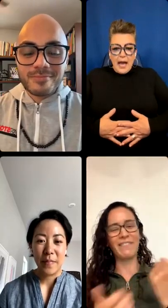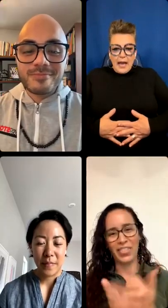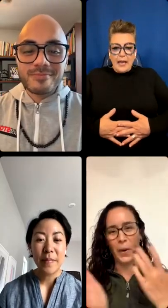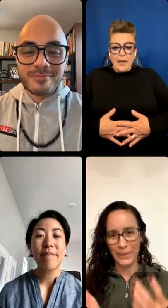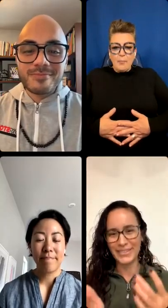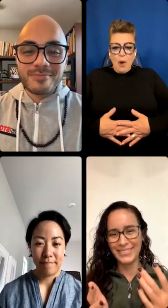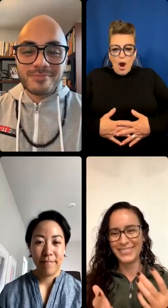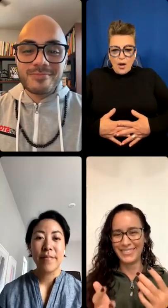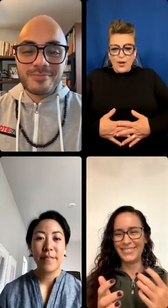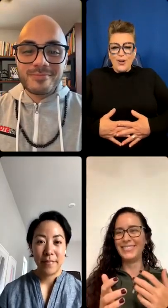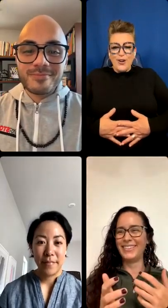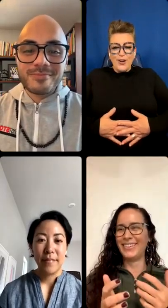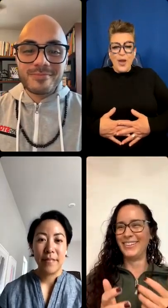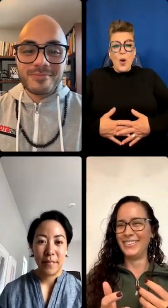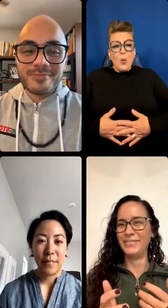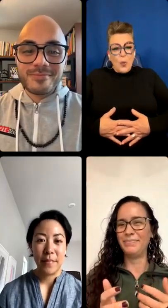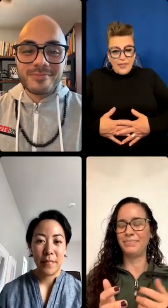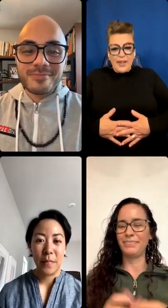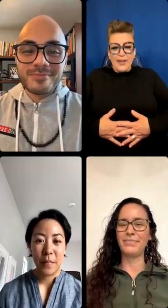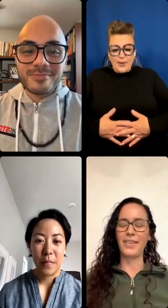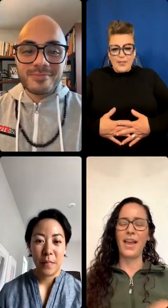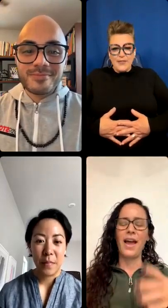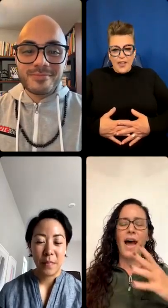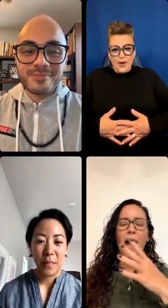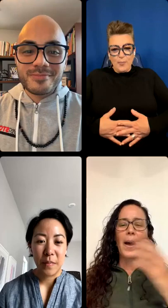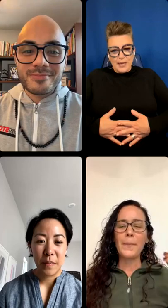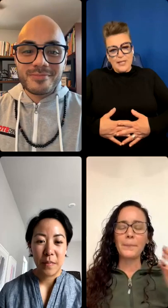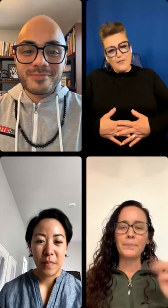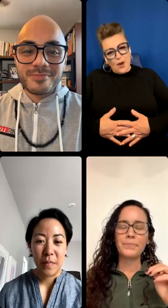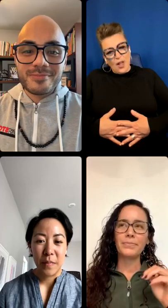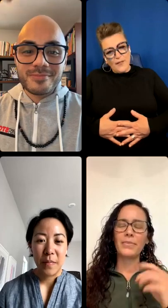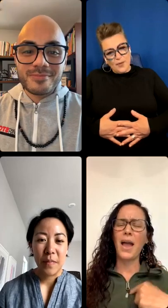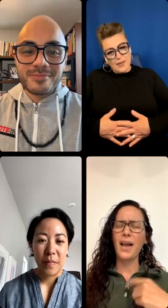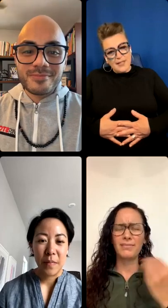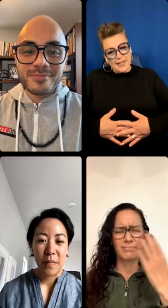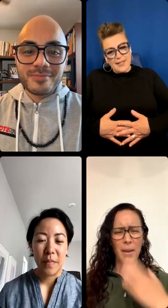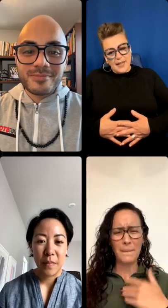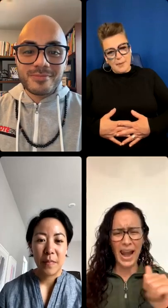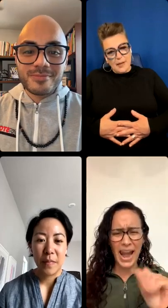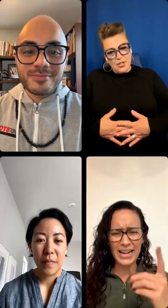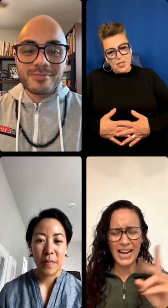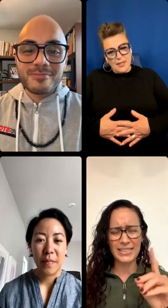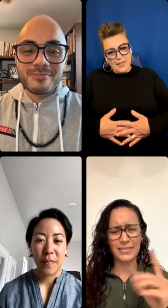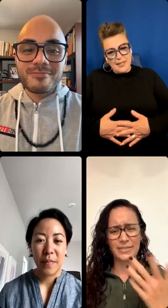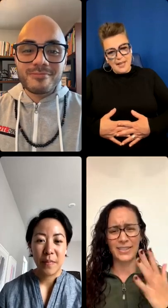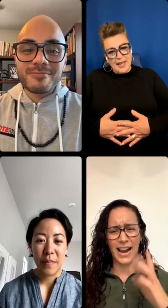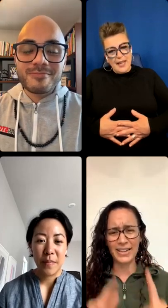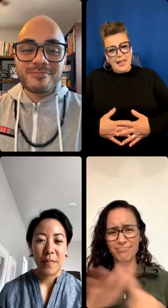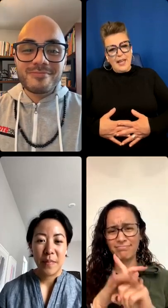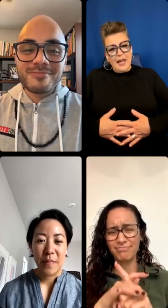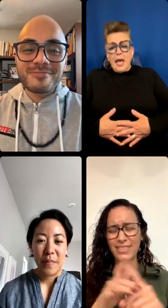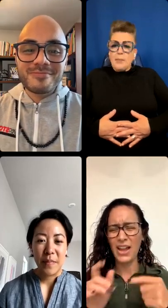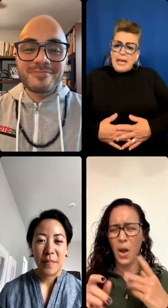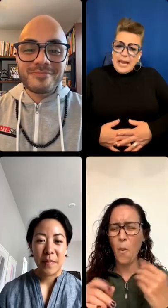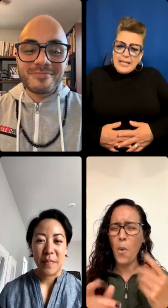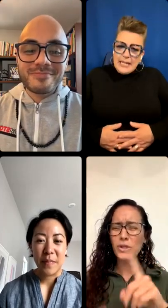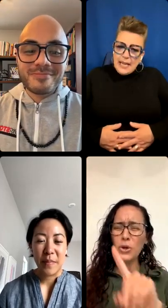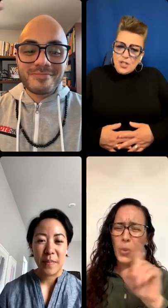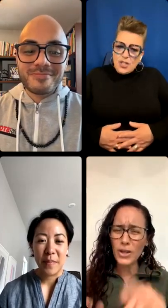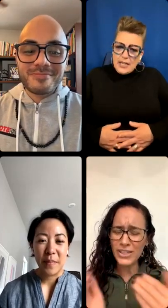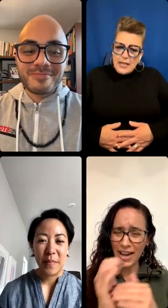and I partner with inclusive therapists for all of the reasons that I mentioned. And